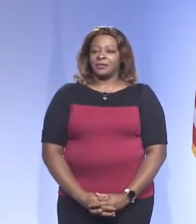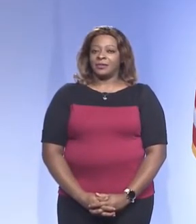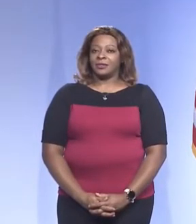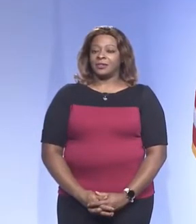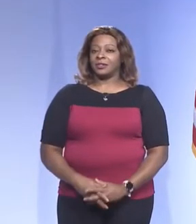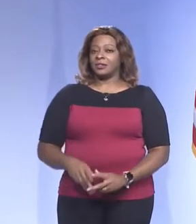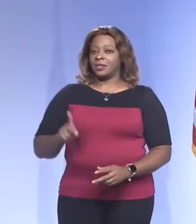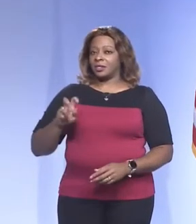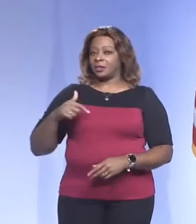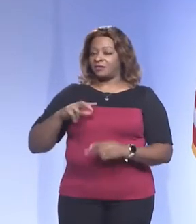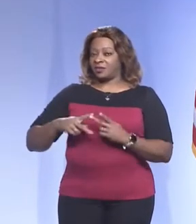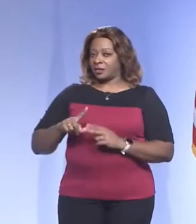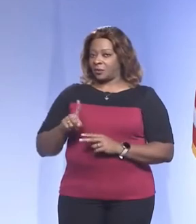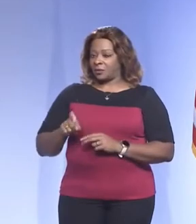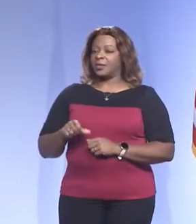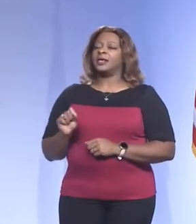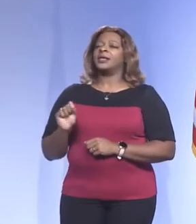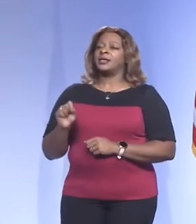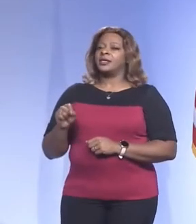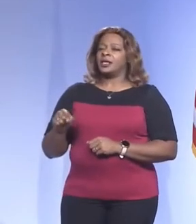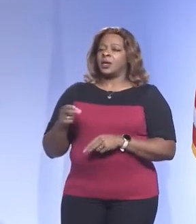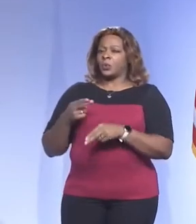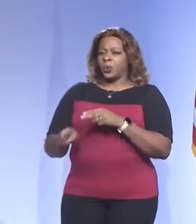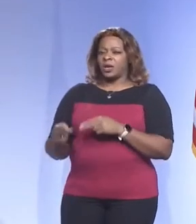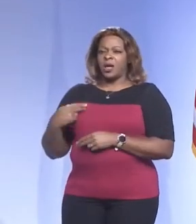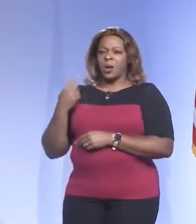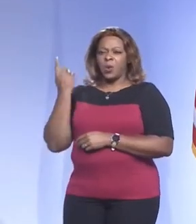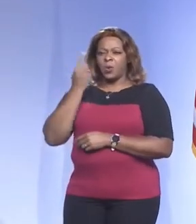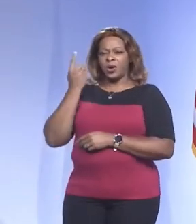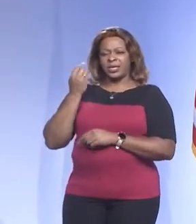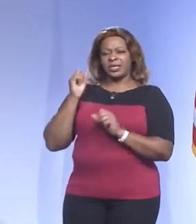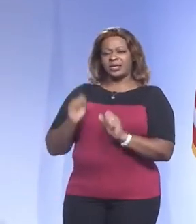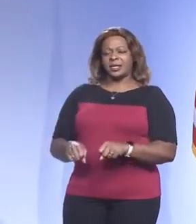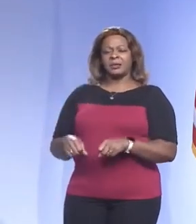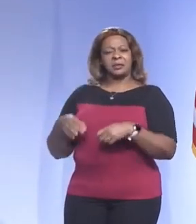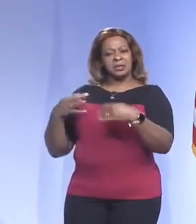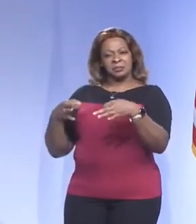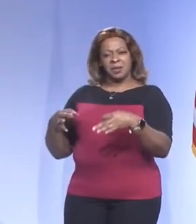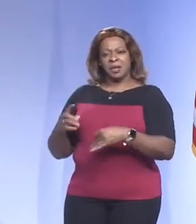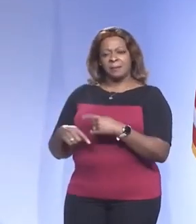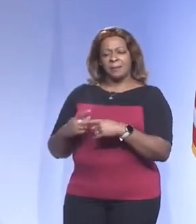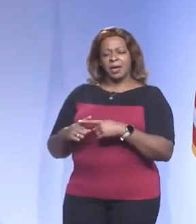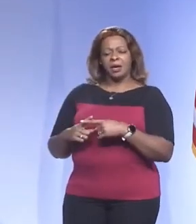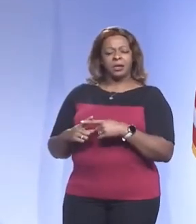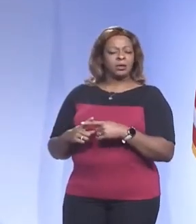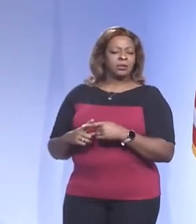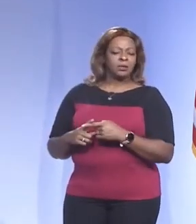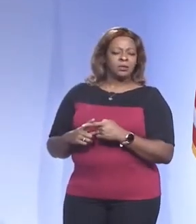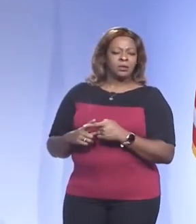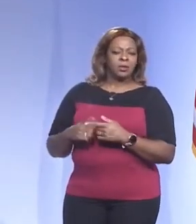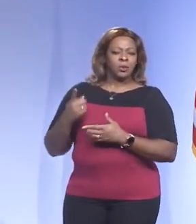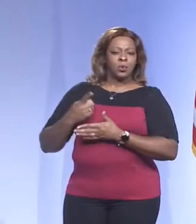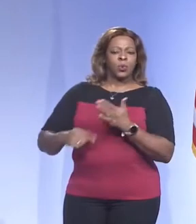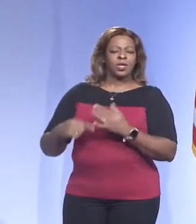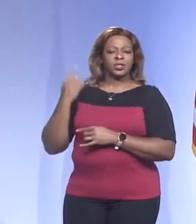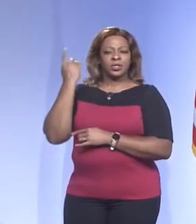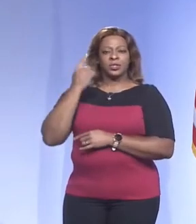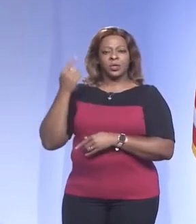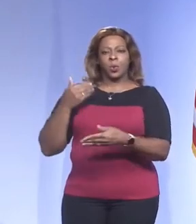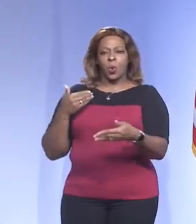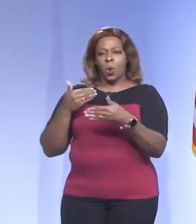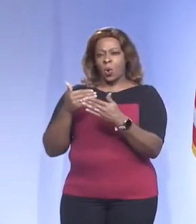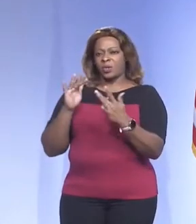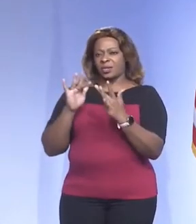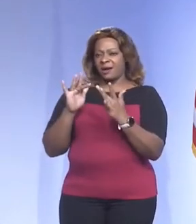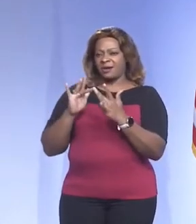Kendall, did you have a follow-up? Yeah, quickly. I was wondering if you could talk about, what would be considered a close